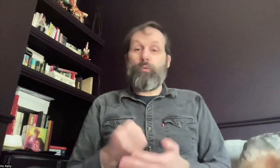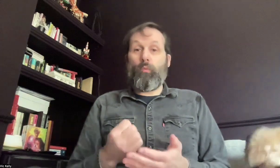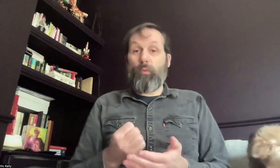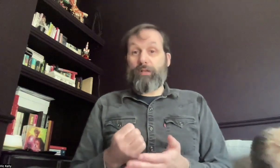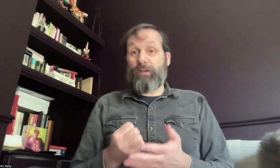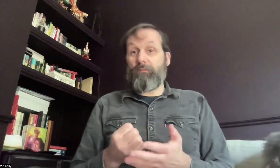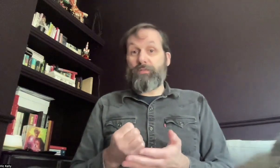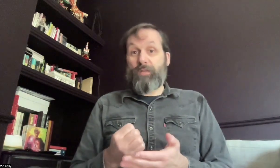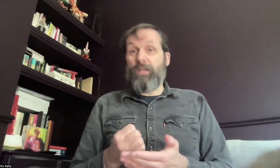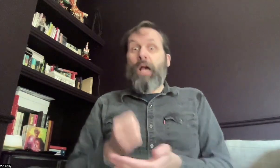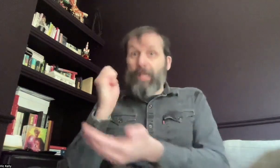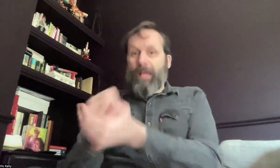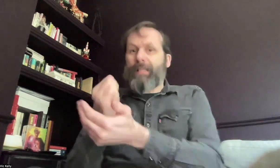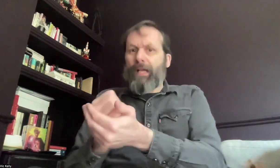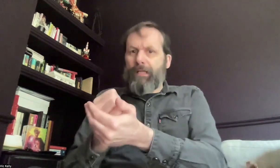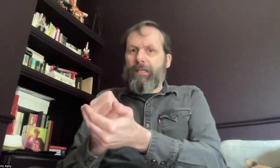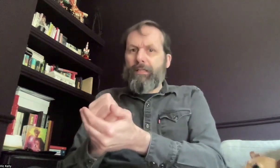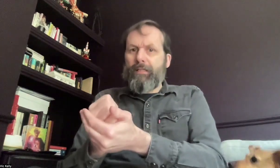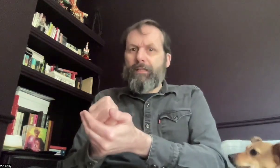or what if I was,